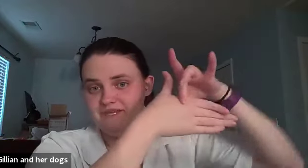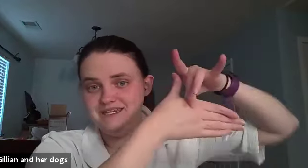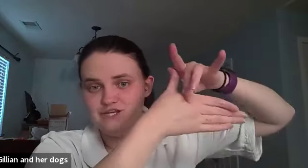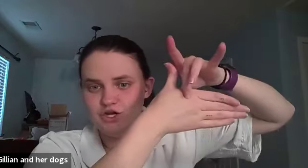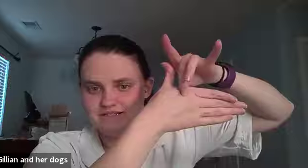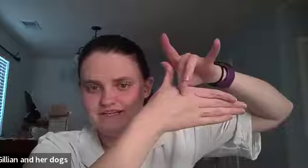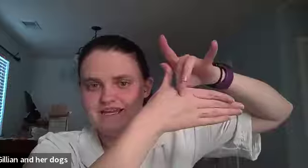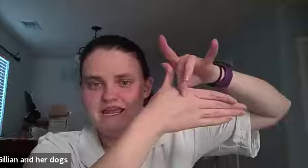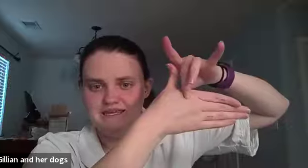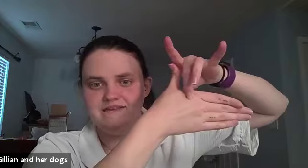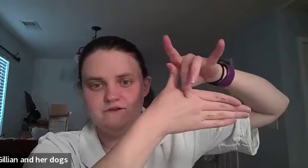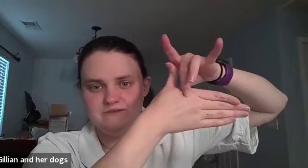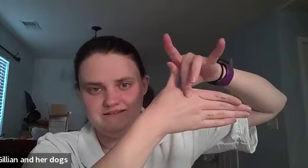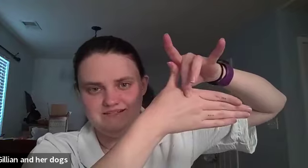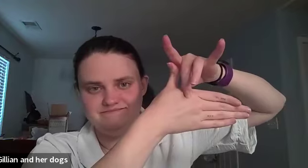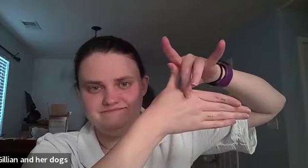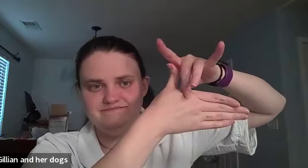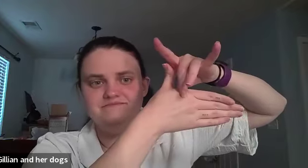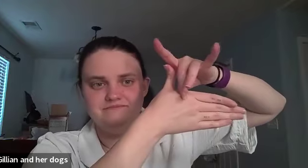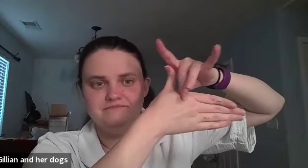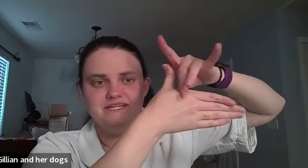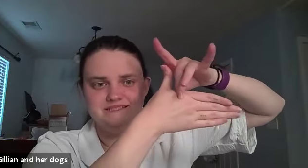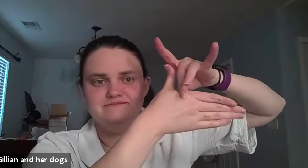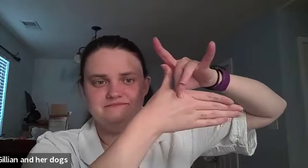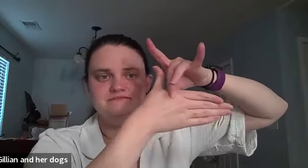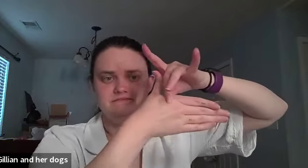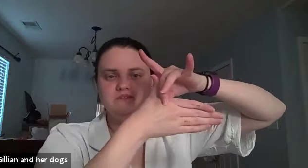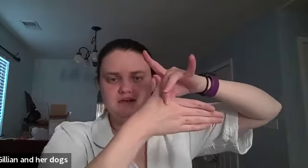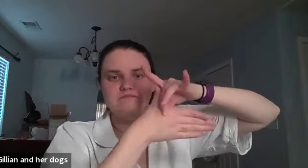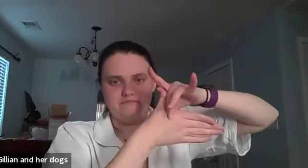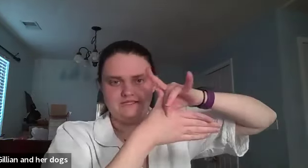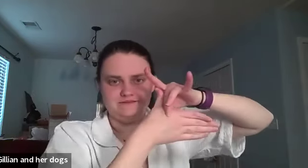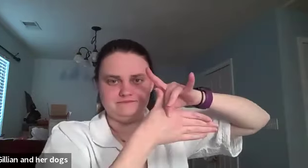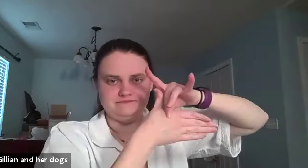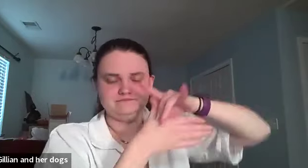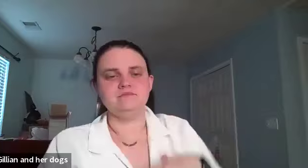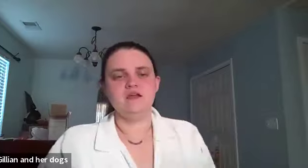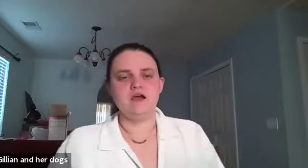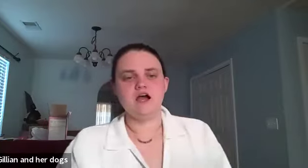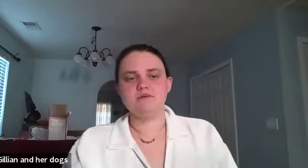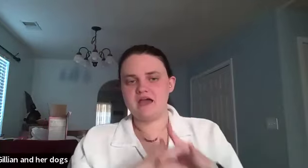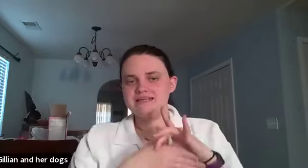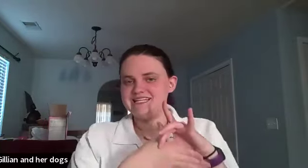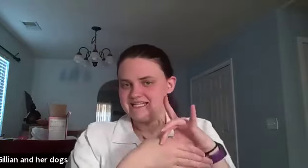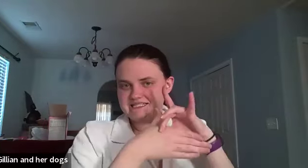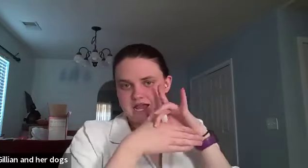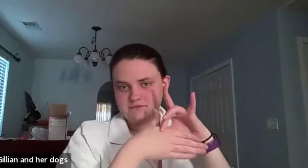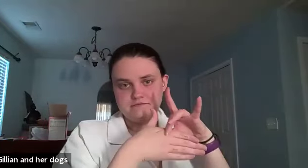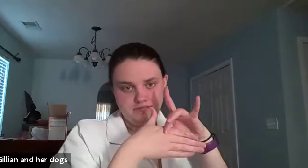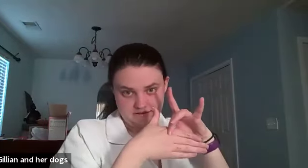meat is hooked and hanging from the ceiling. Meat. Okay, meat. That is any type of